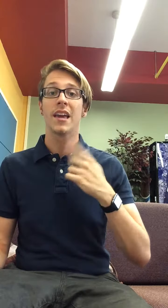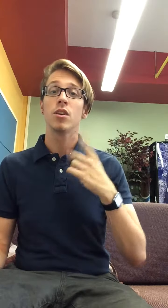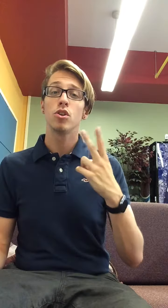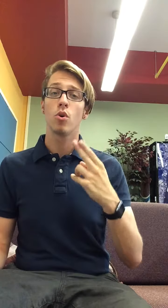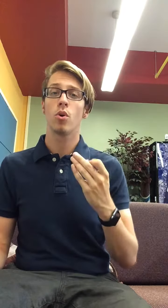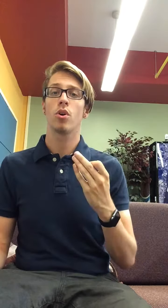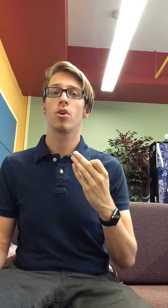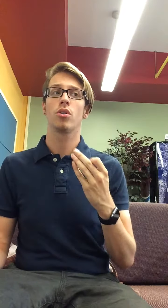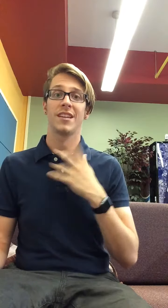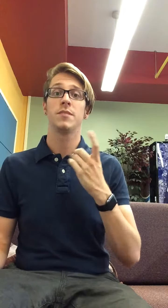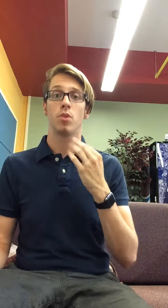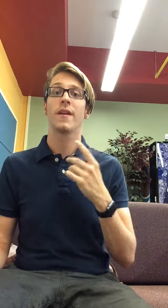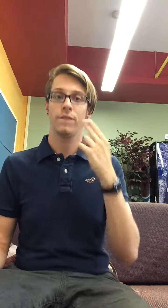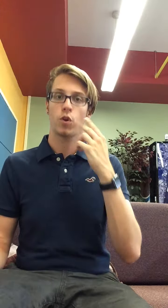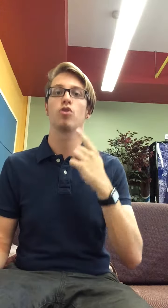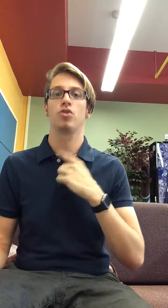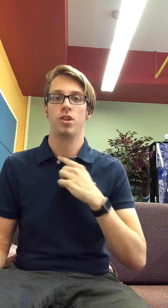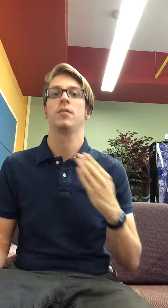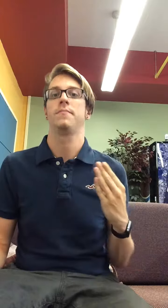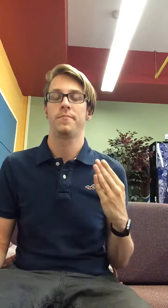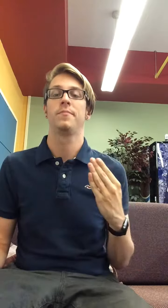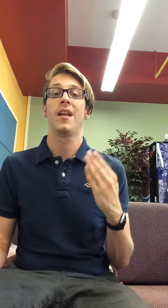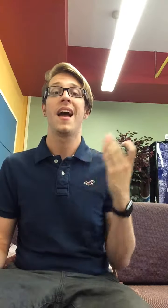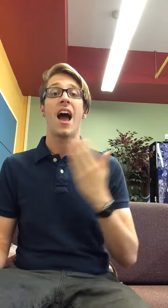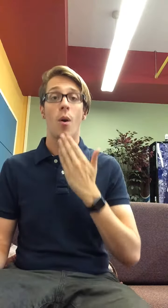conversion. However you do it, when we do this problem here,